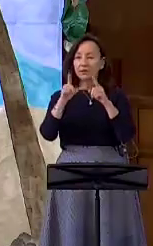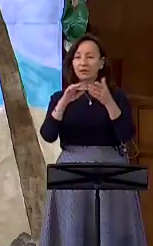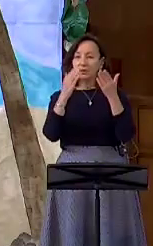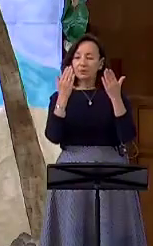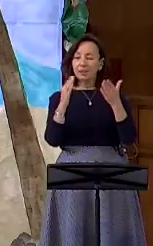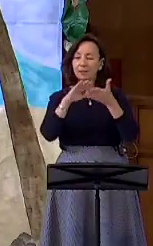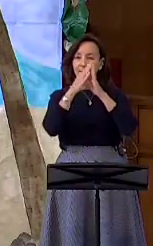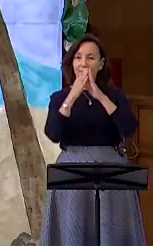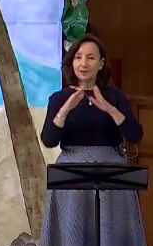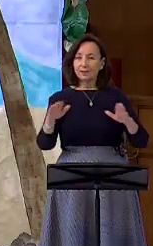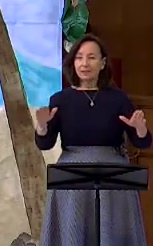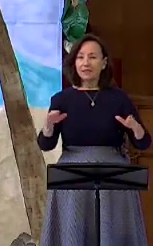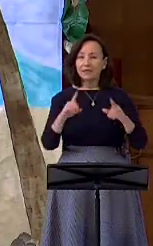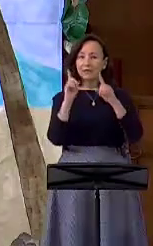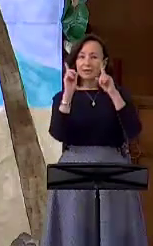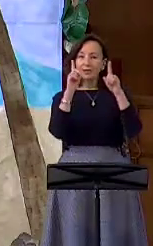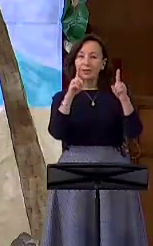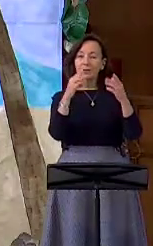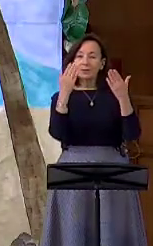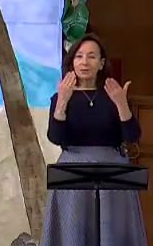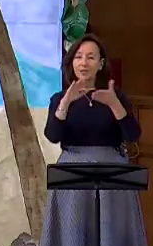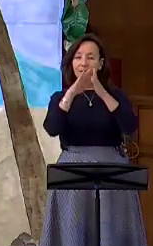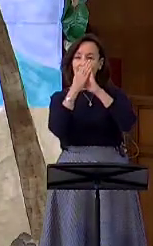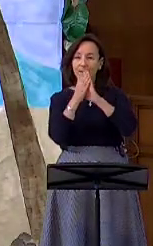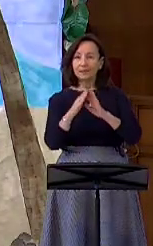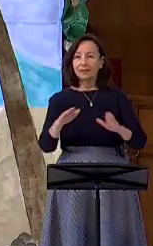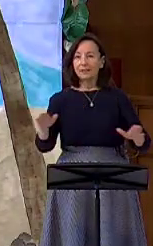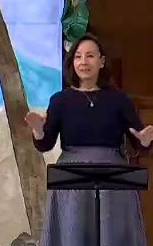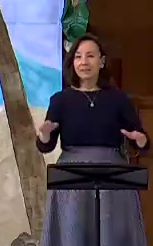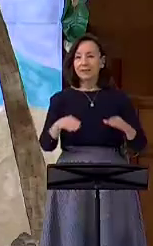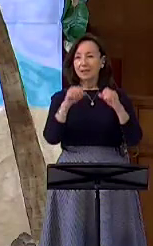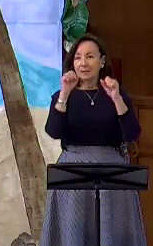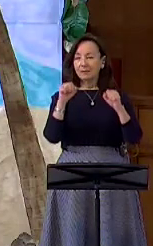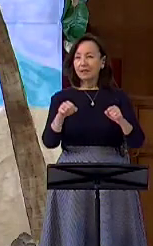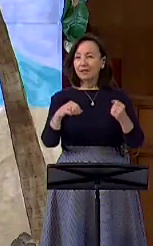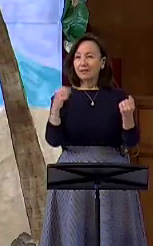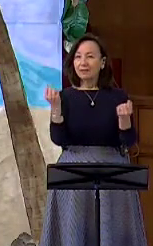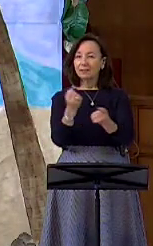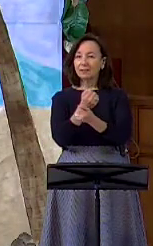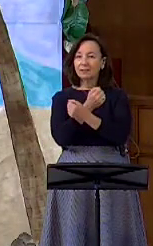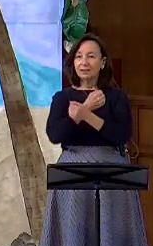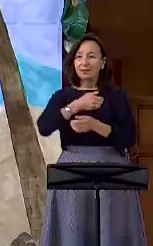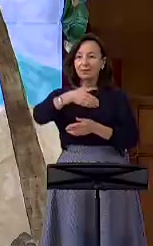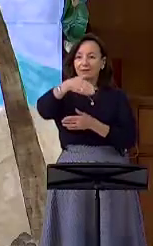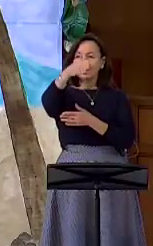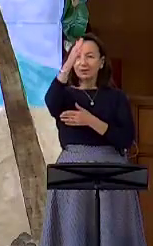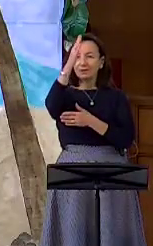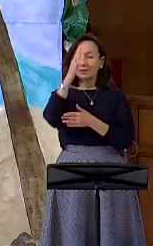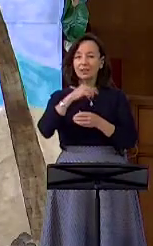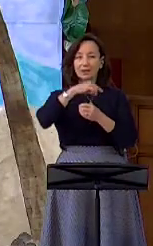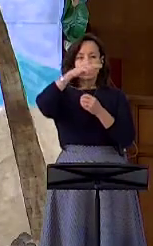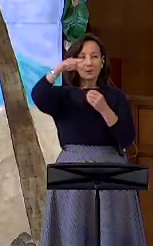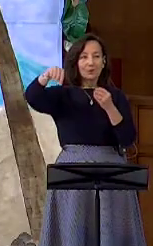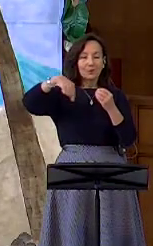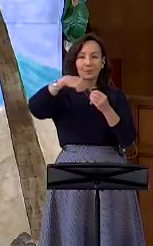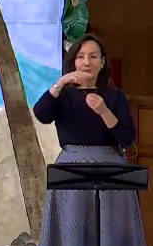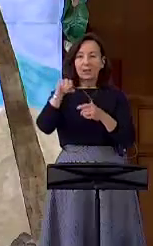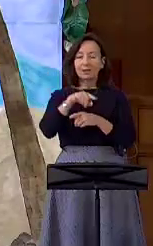Go now in peace, go now in peace. May the love of